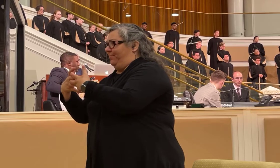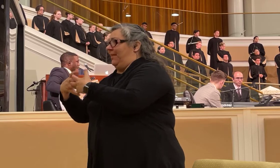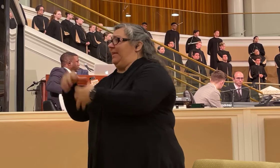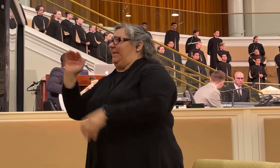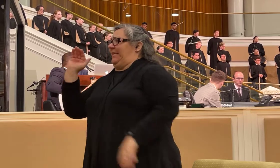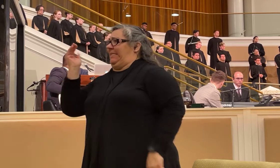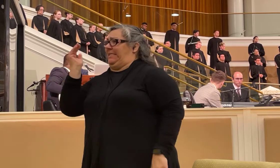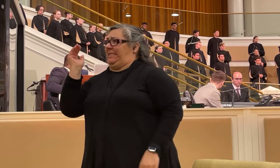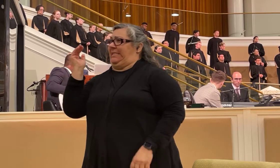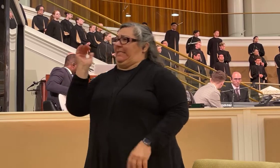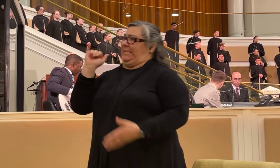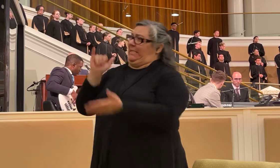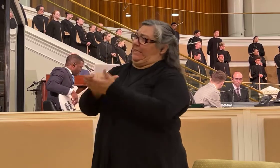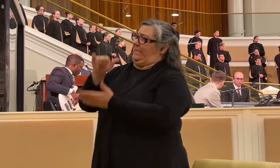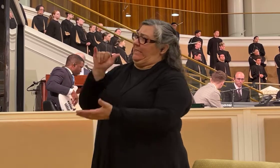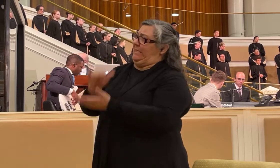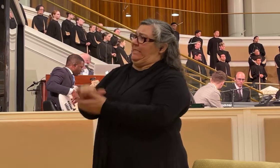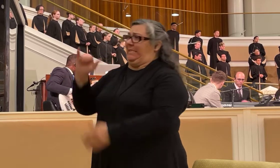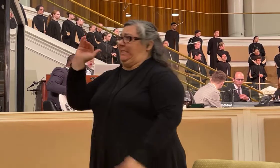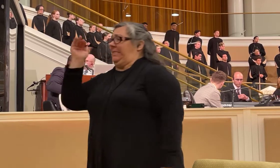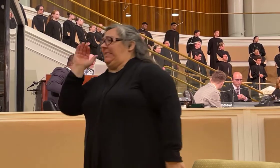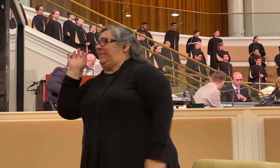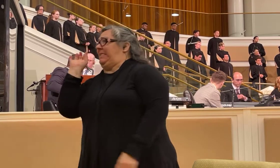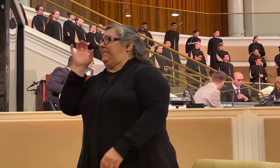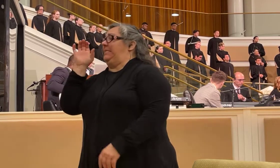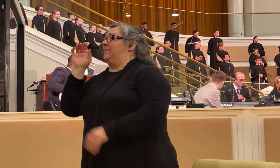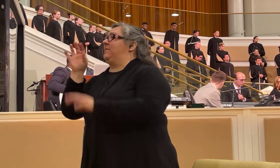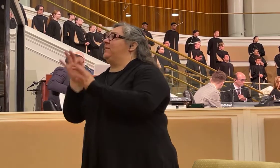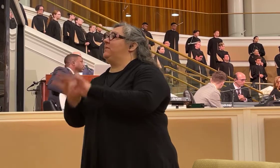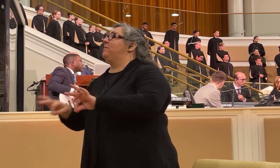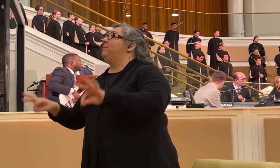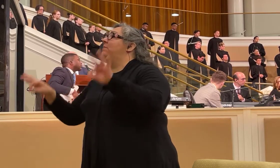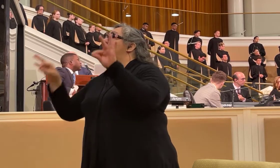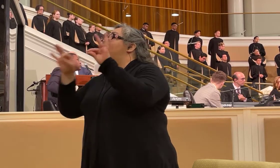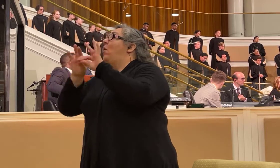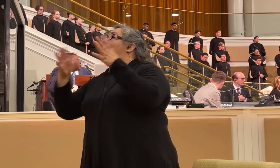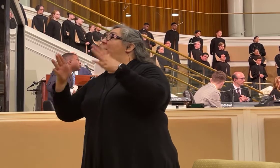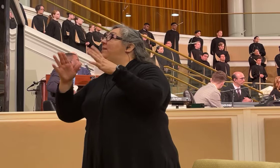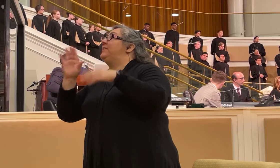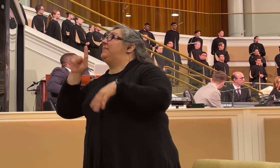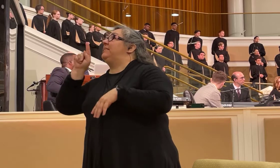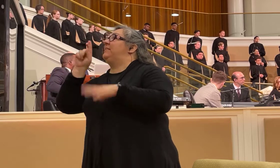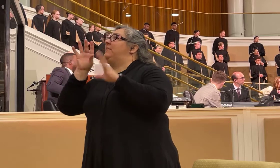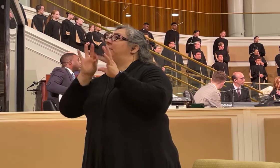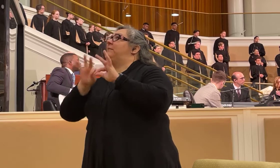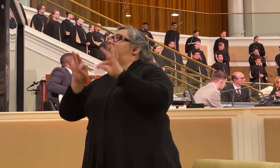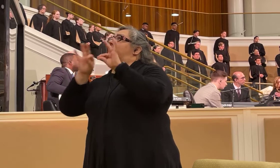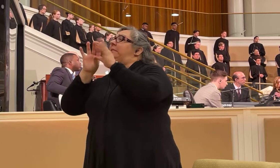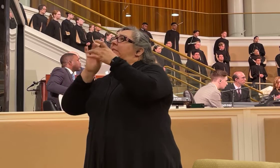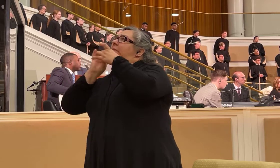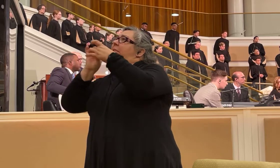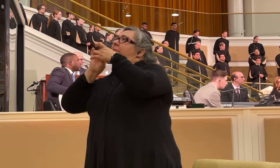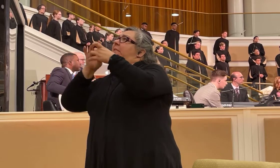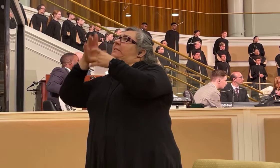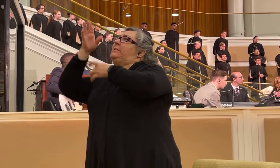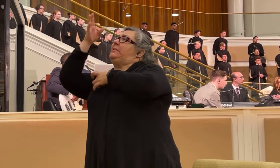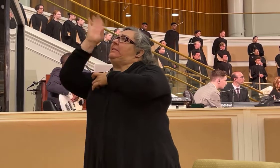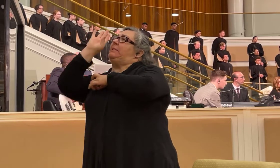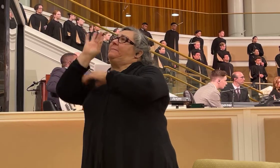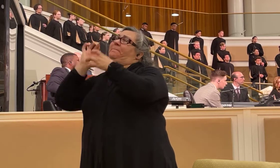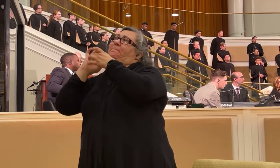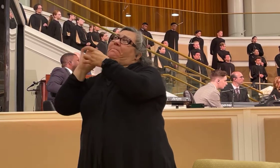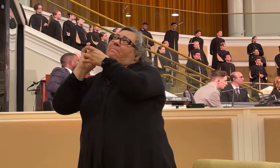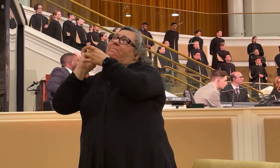it sounds, as impossible as it sounds, the key is his attunement with God. And that attunement with